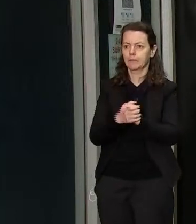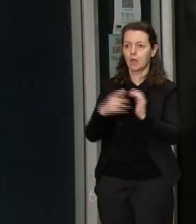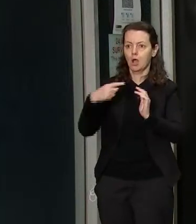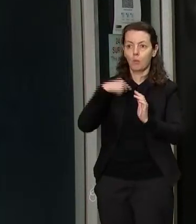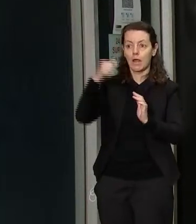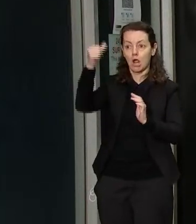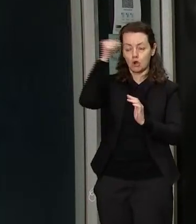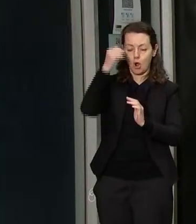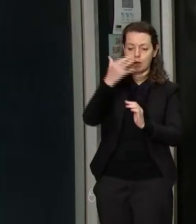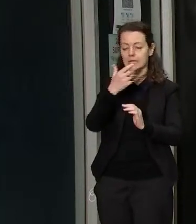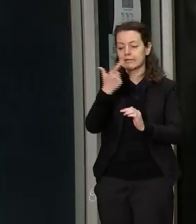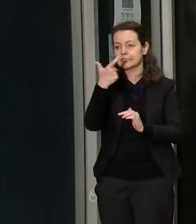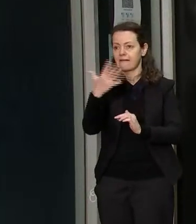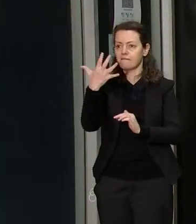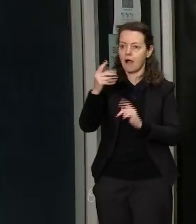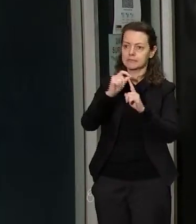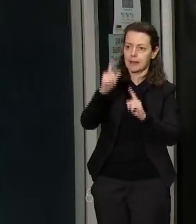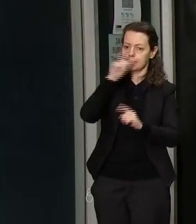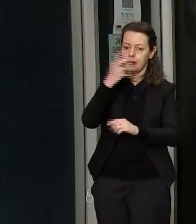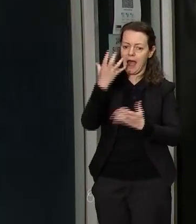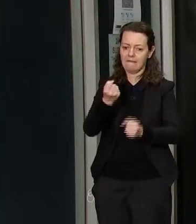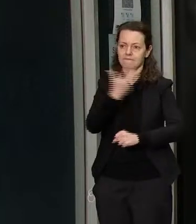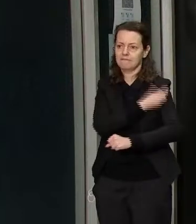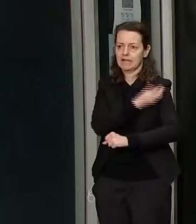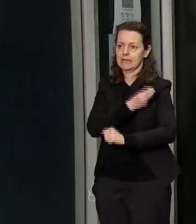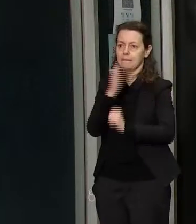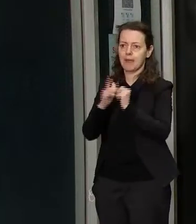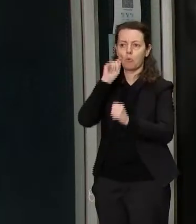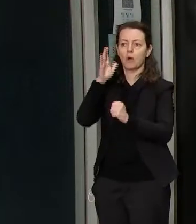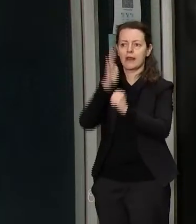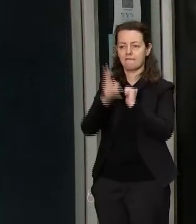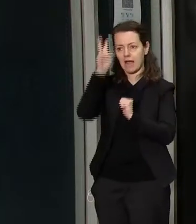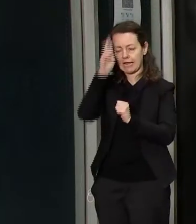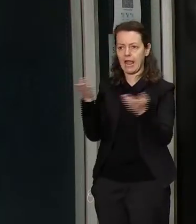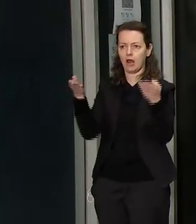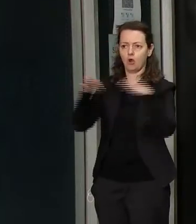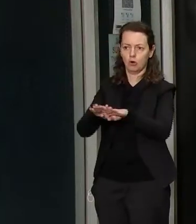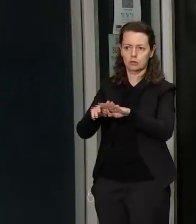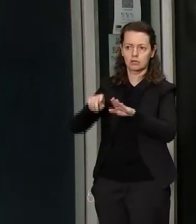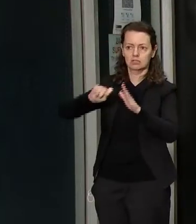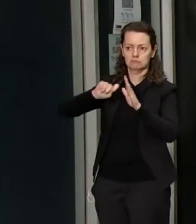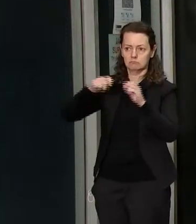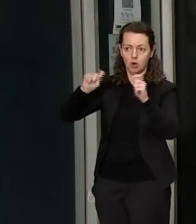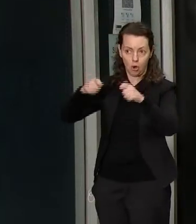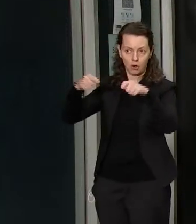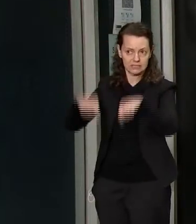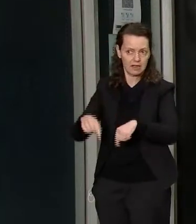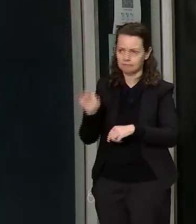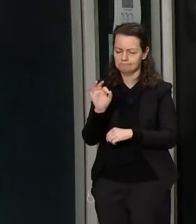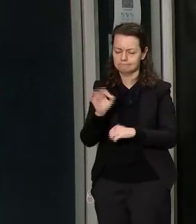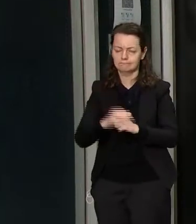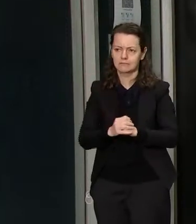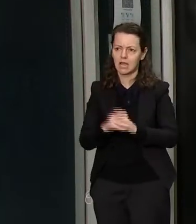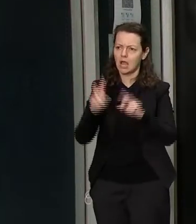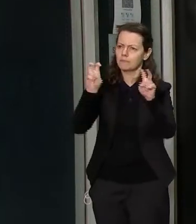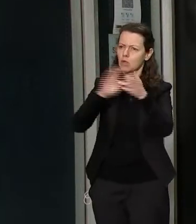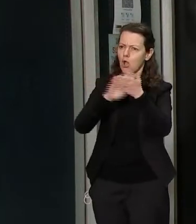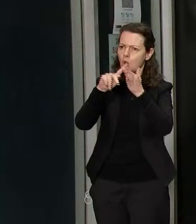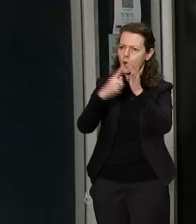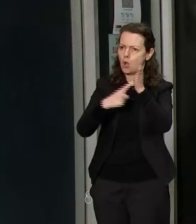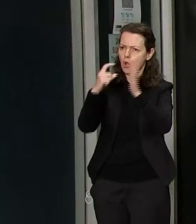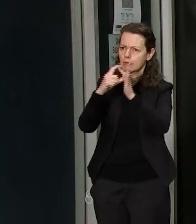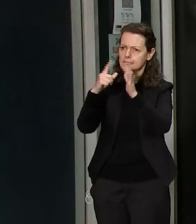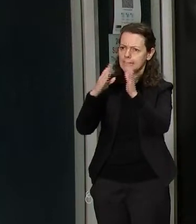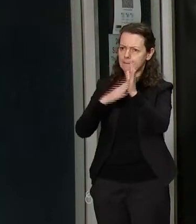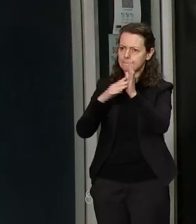number. 70, 75%, 80% or more. There's no magic number in terms of herd immunity. But what we